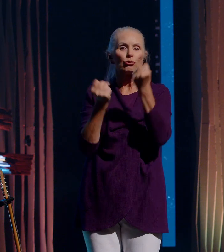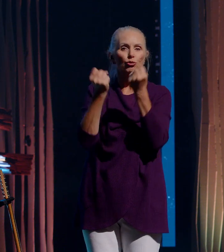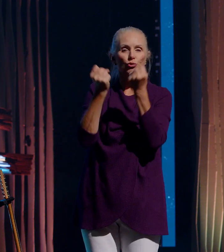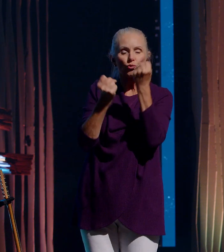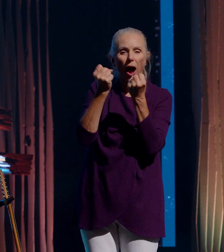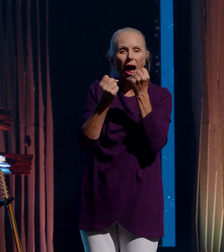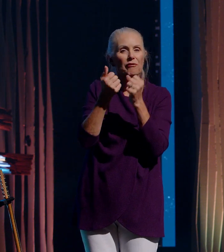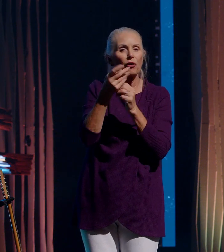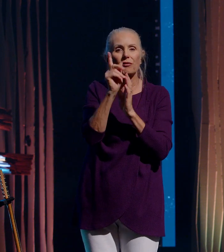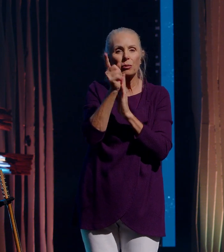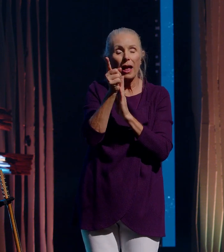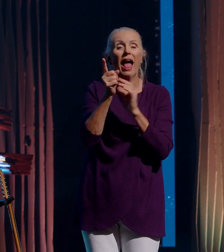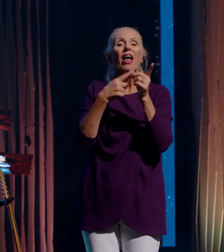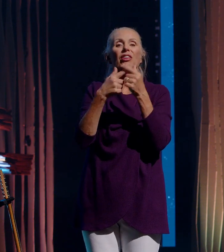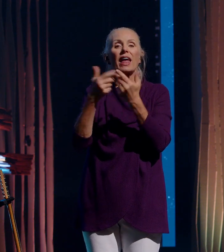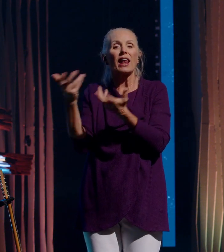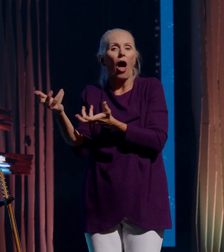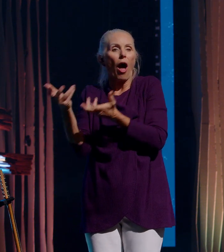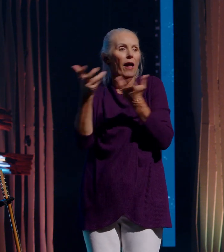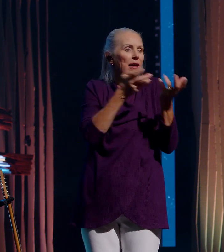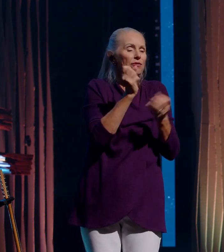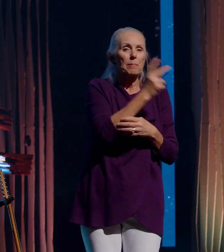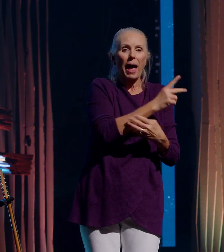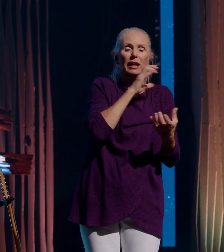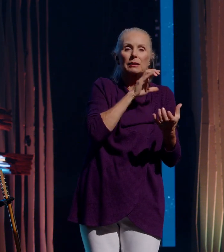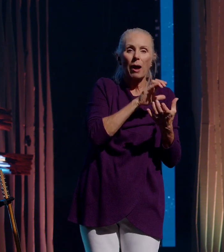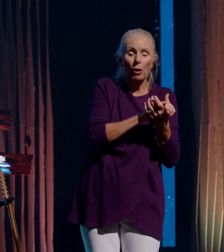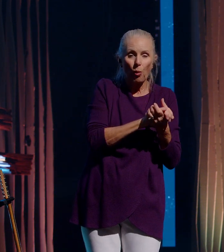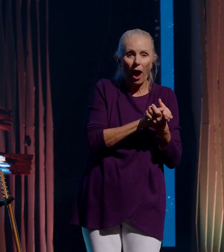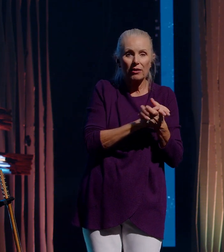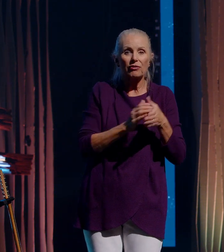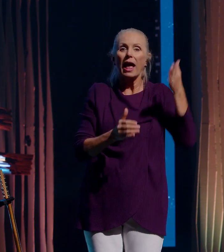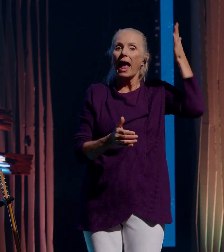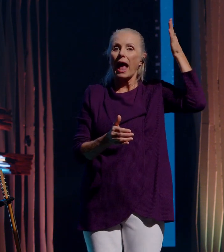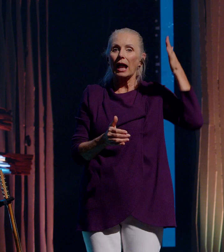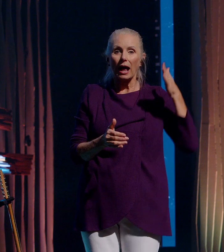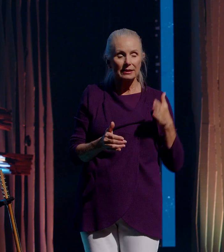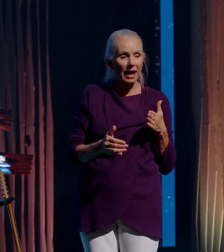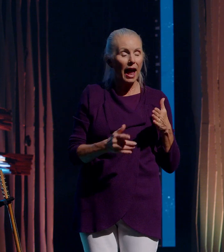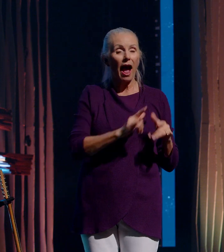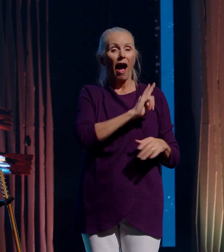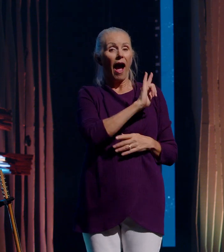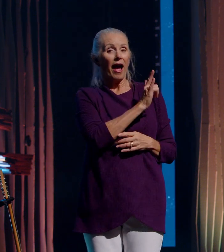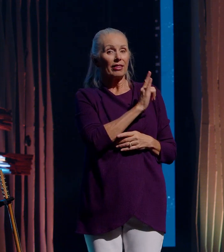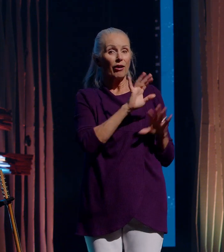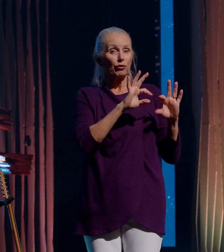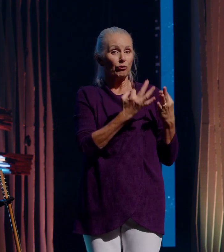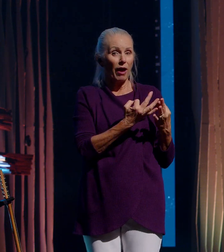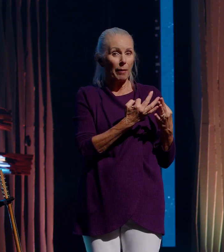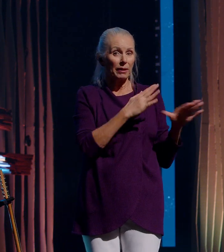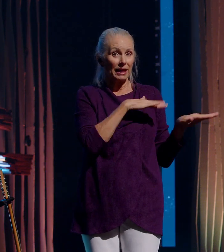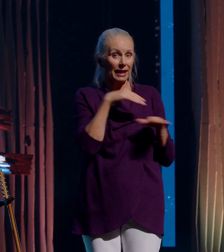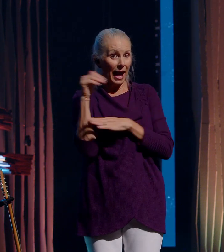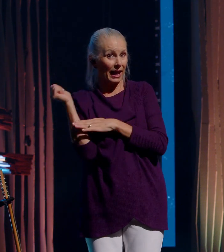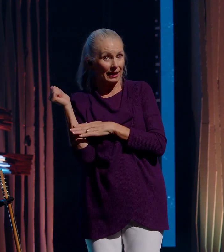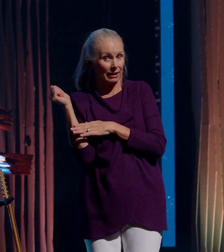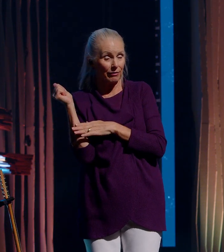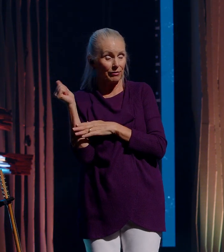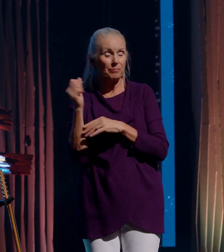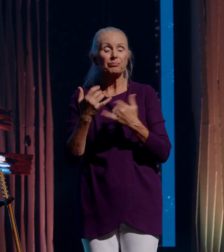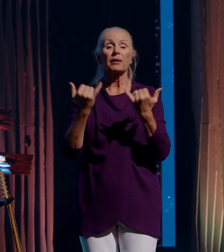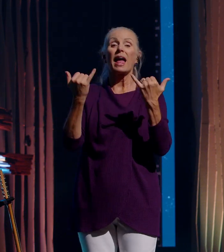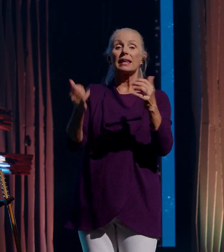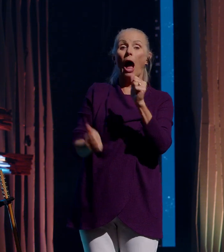my wife. I'll close the door. I'll roll the window down, and I'll say, hey, I love you, family, and then I'll drive away. Now, most